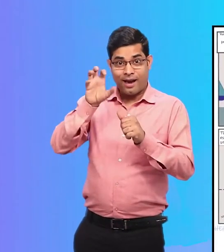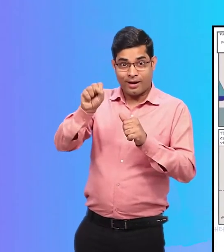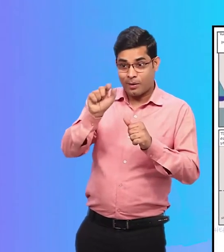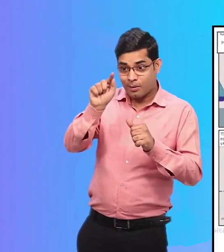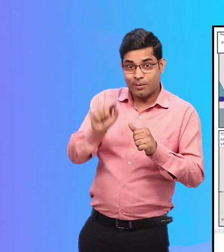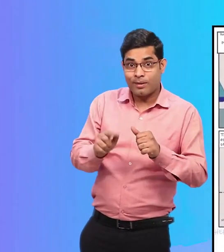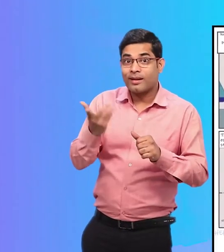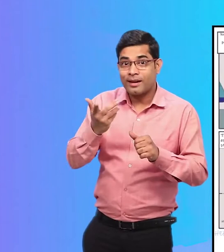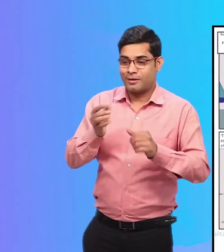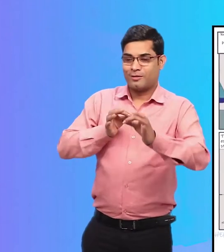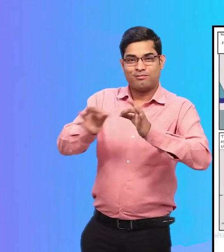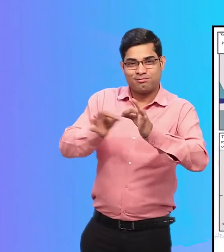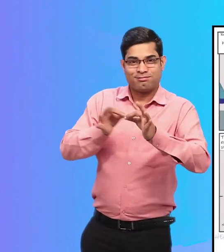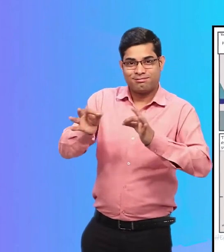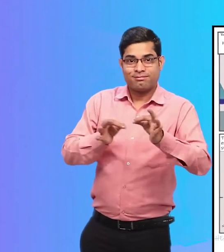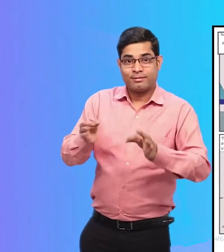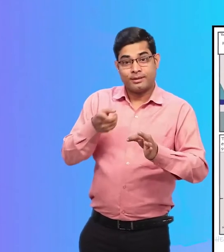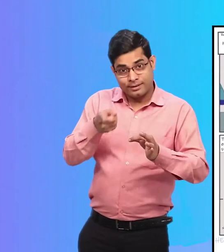the various features of accessibility